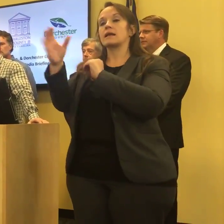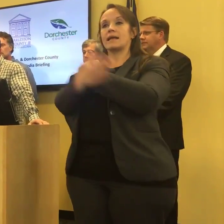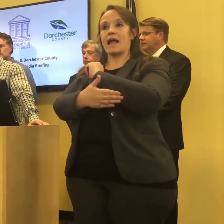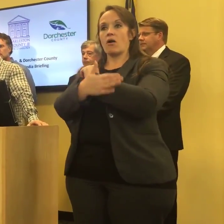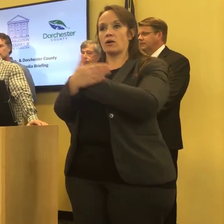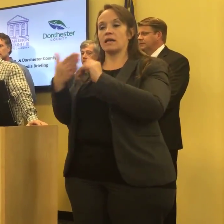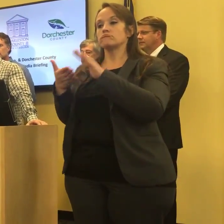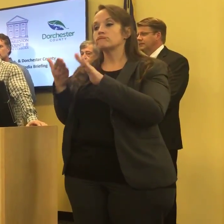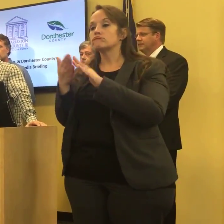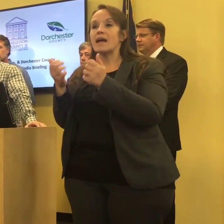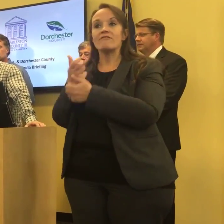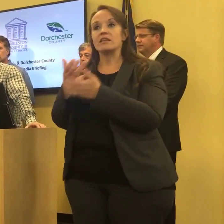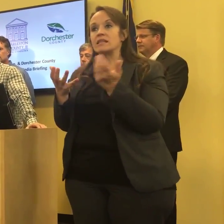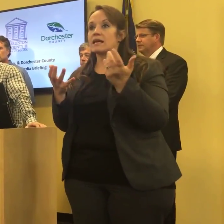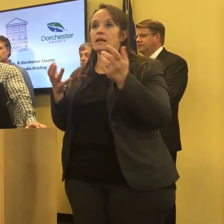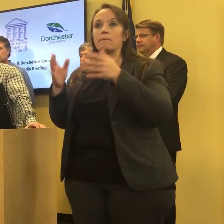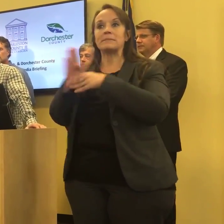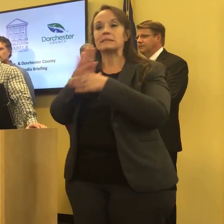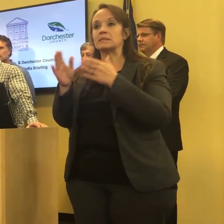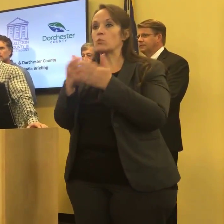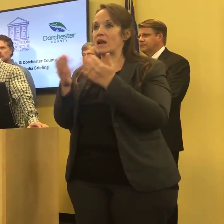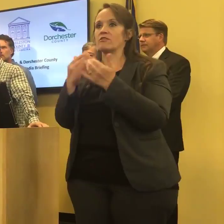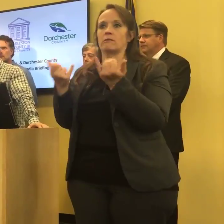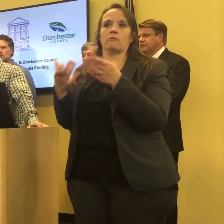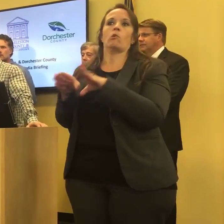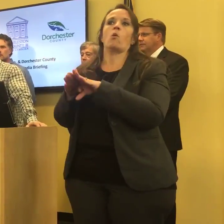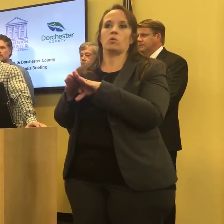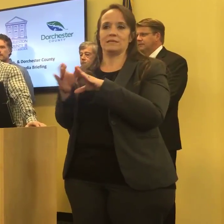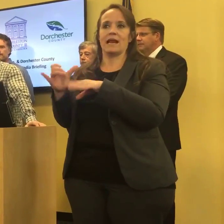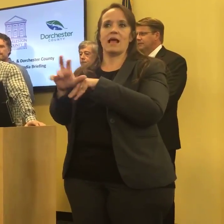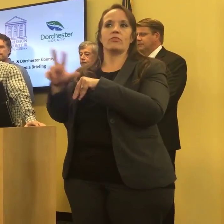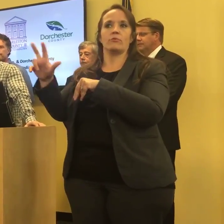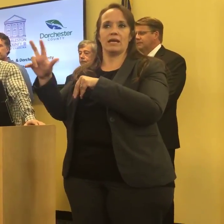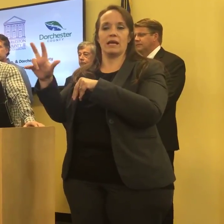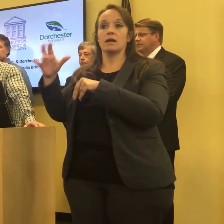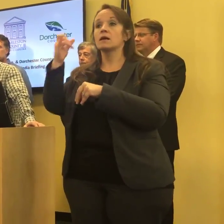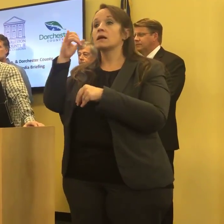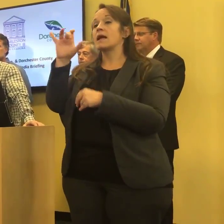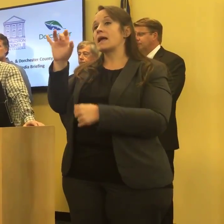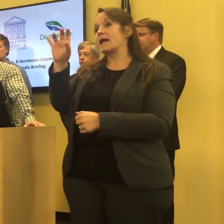well. If you need to report down trees and power lines in Dorchester County, please call